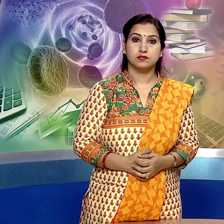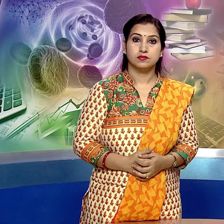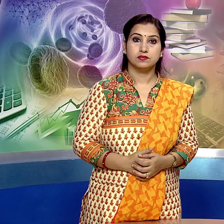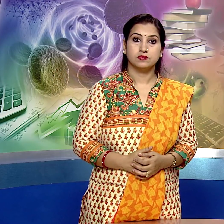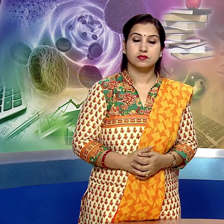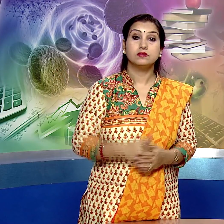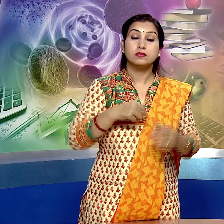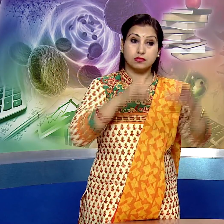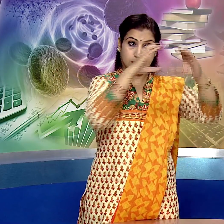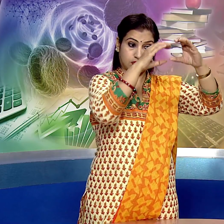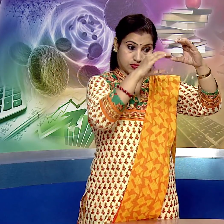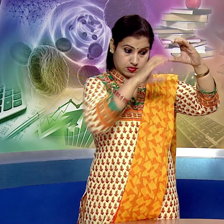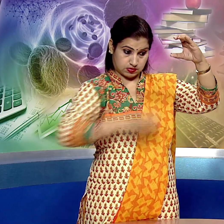about remaining parts of this lesson.